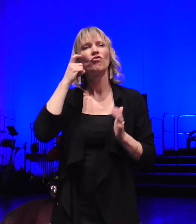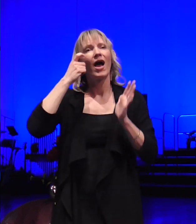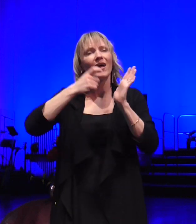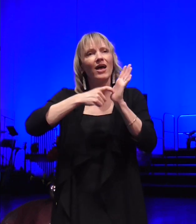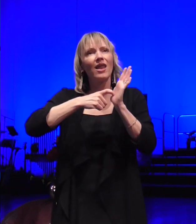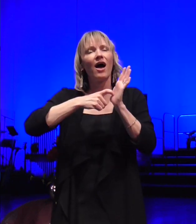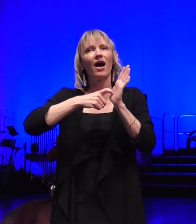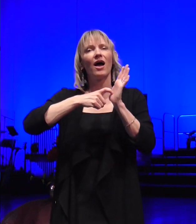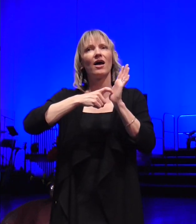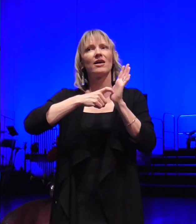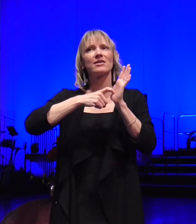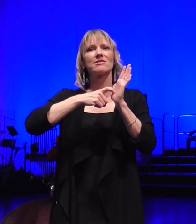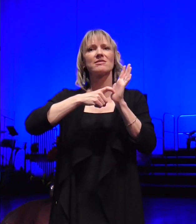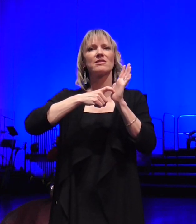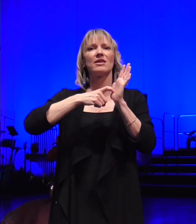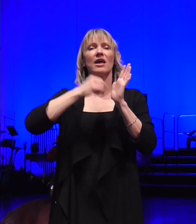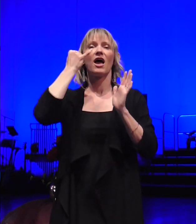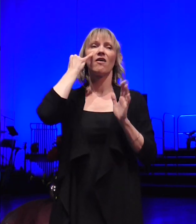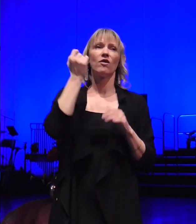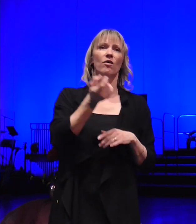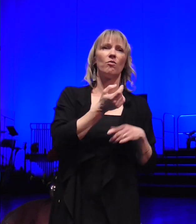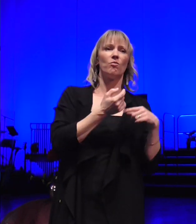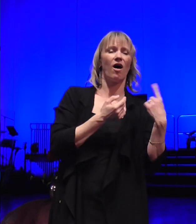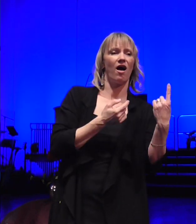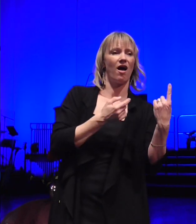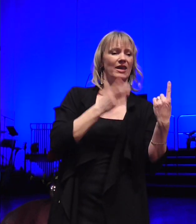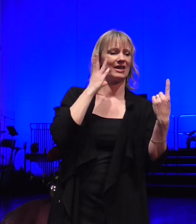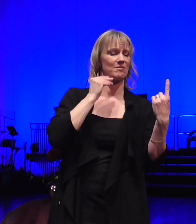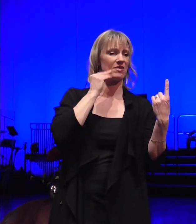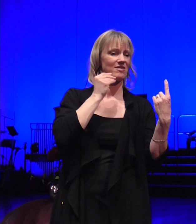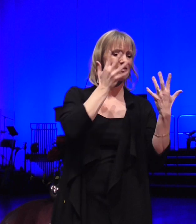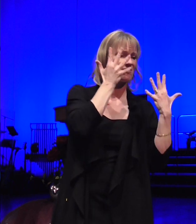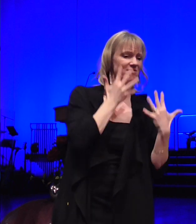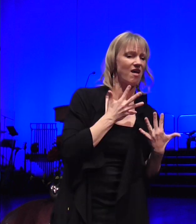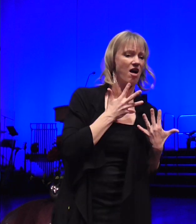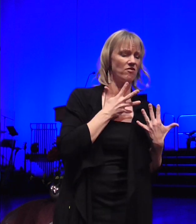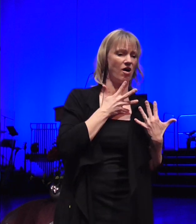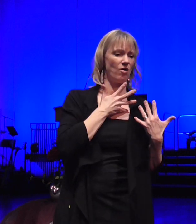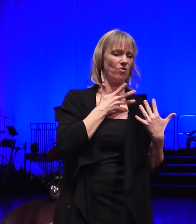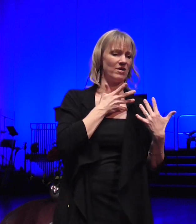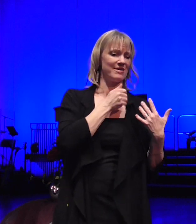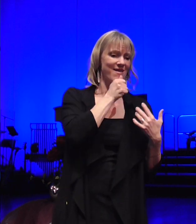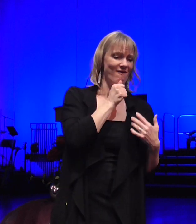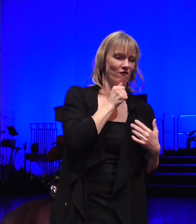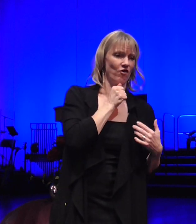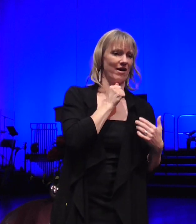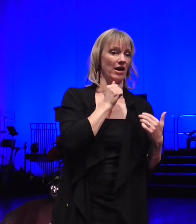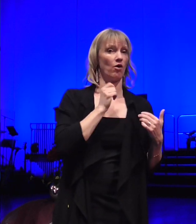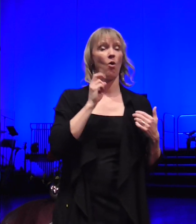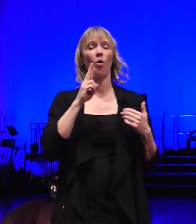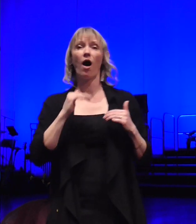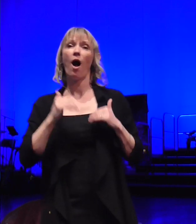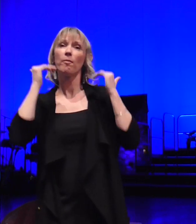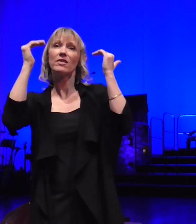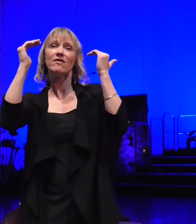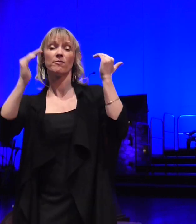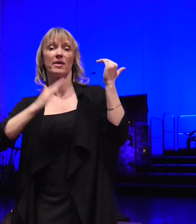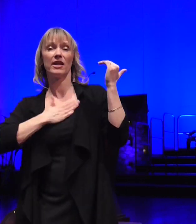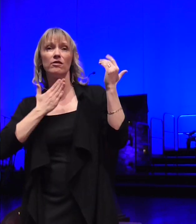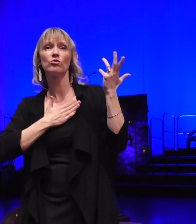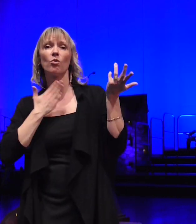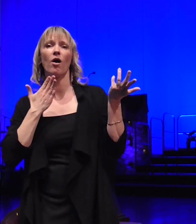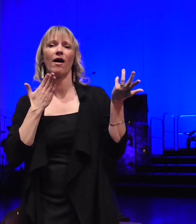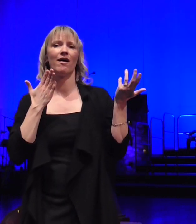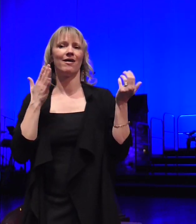recognizing that whether one is in a state of sorrow or suffering or upliftment and joy, that the